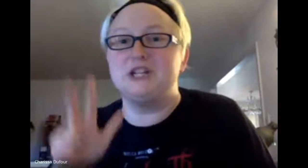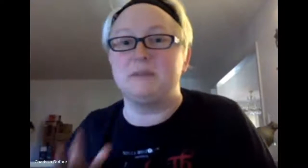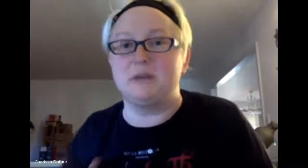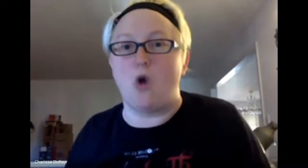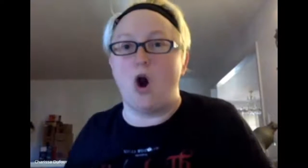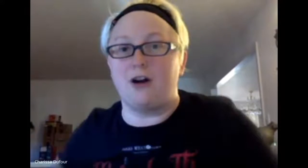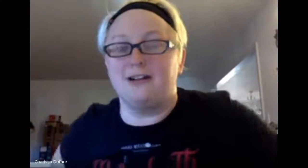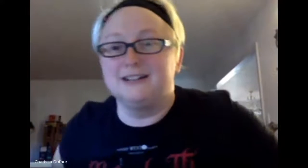wrong.